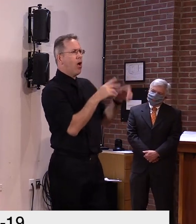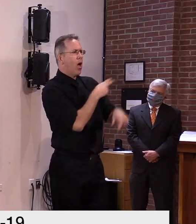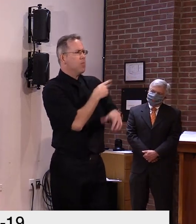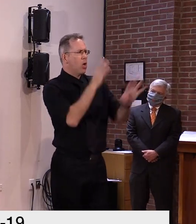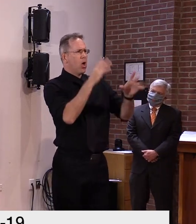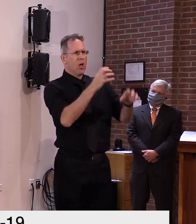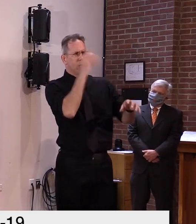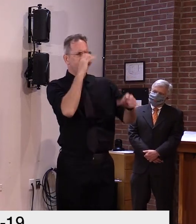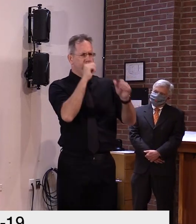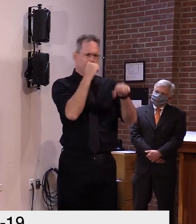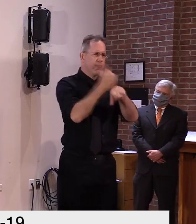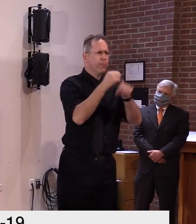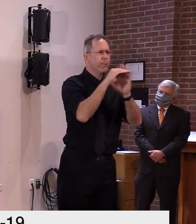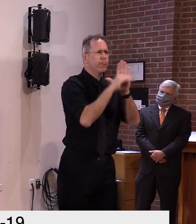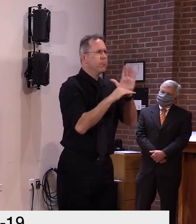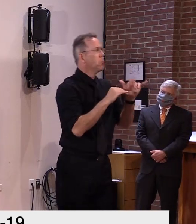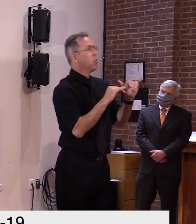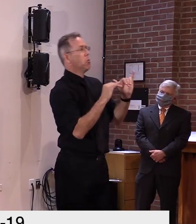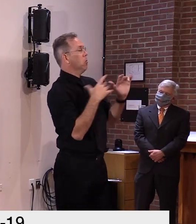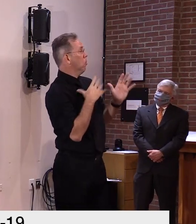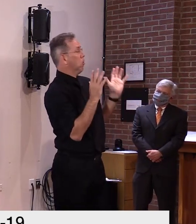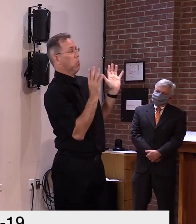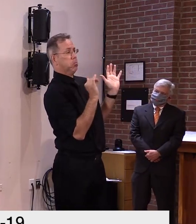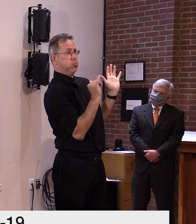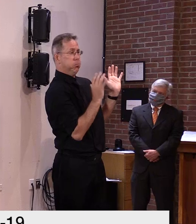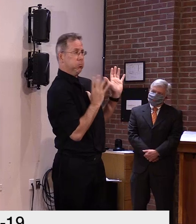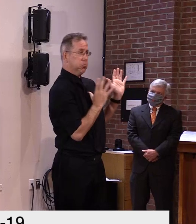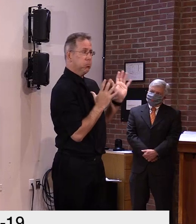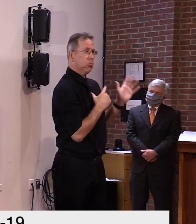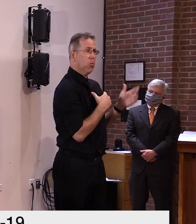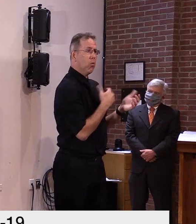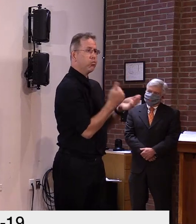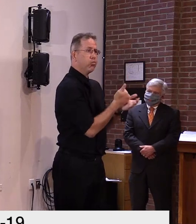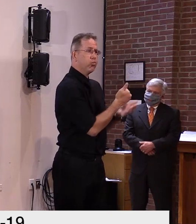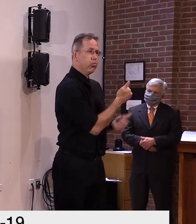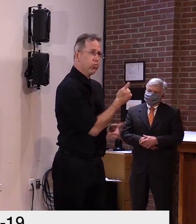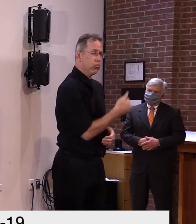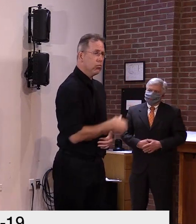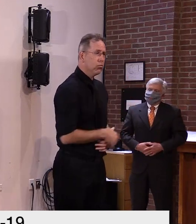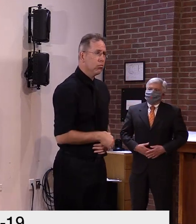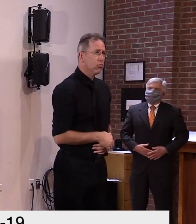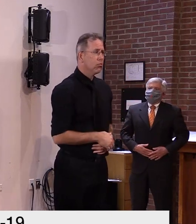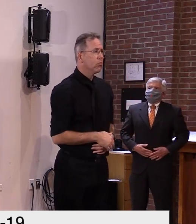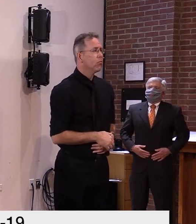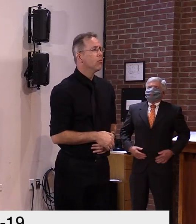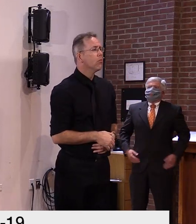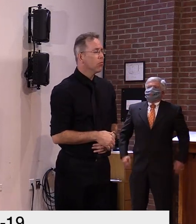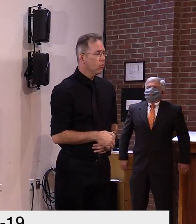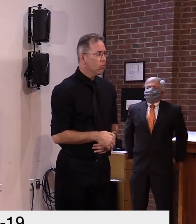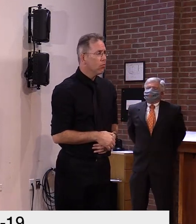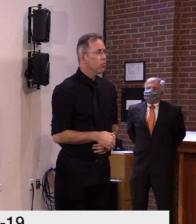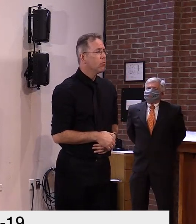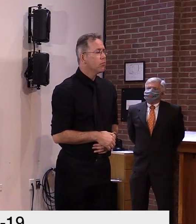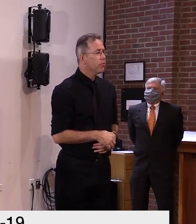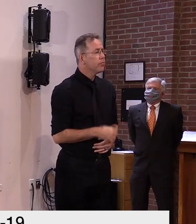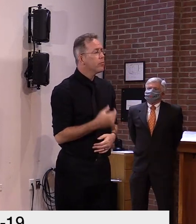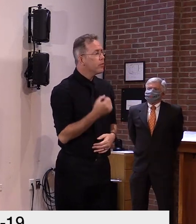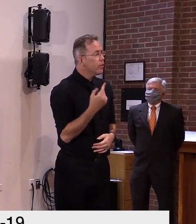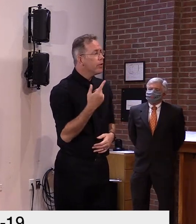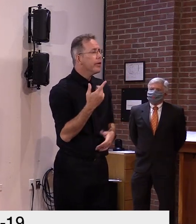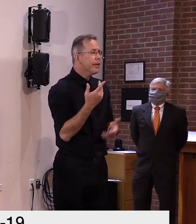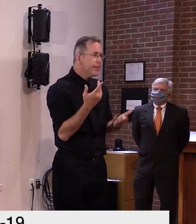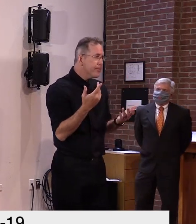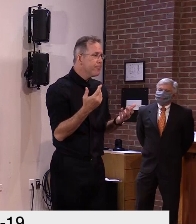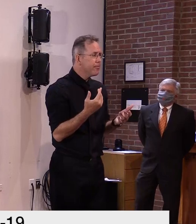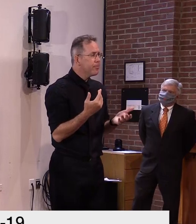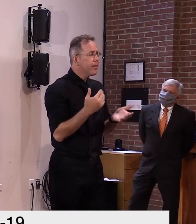approach is actually fine. And again, you will find quite often, if not the majority